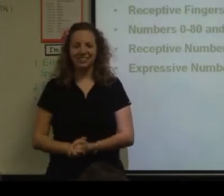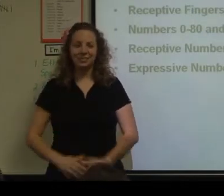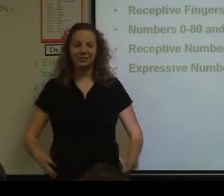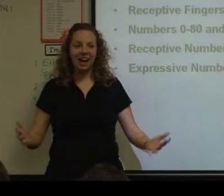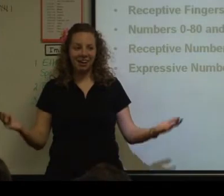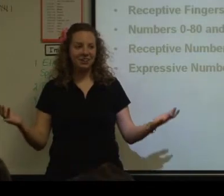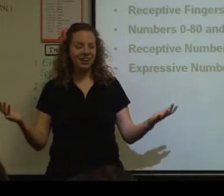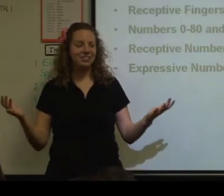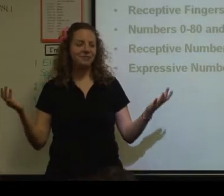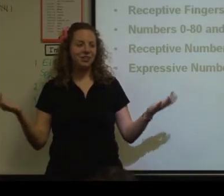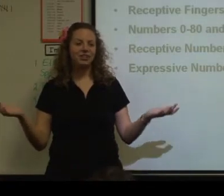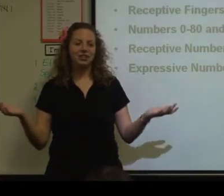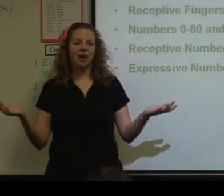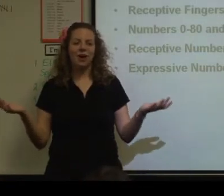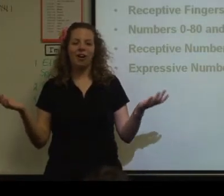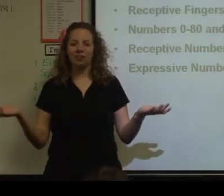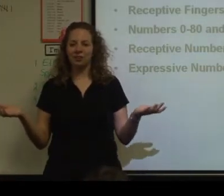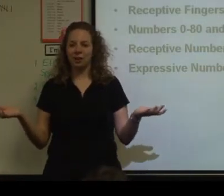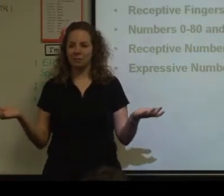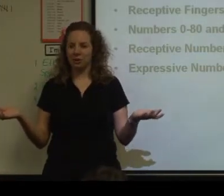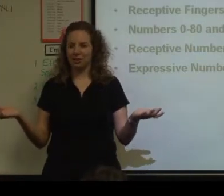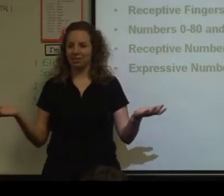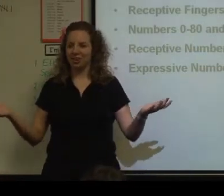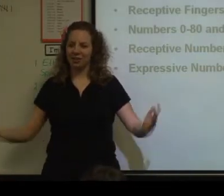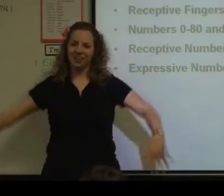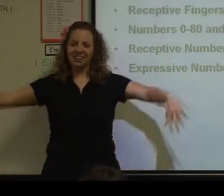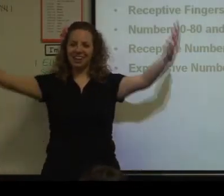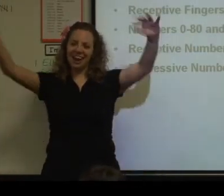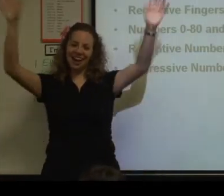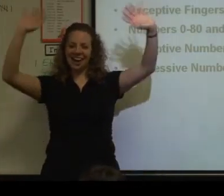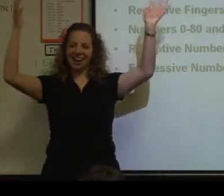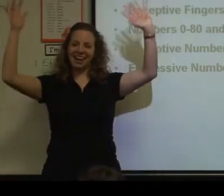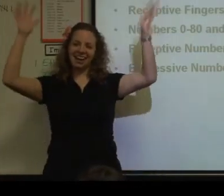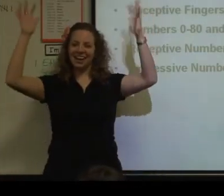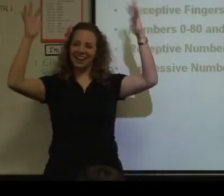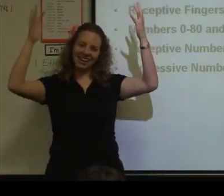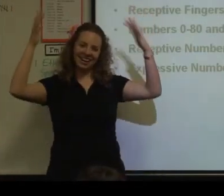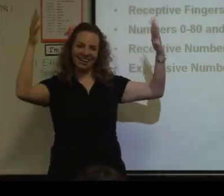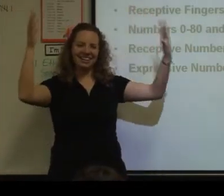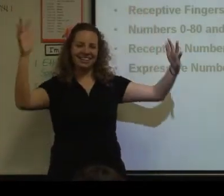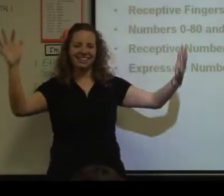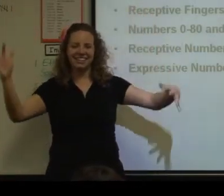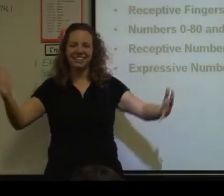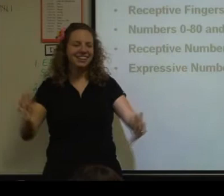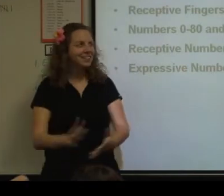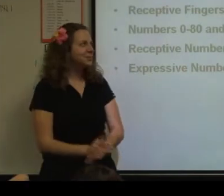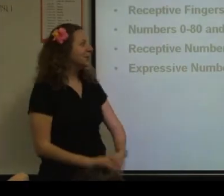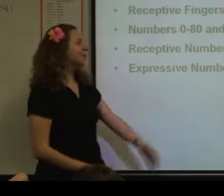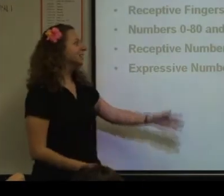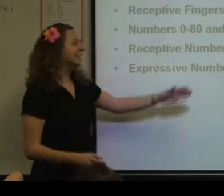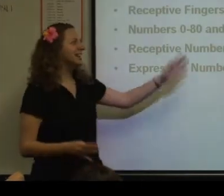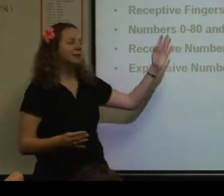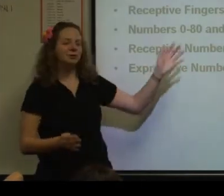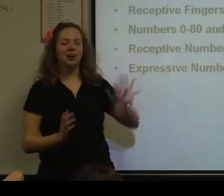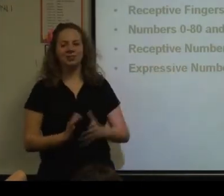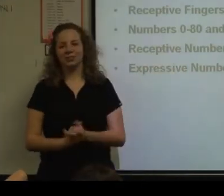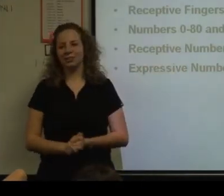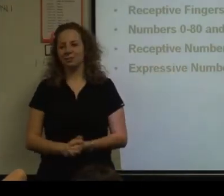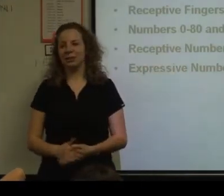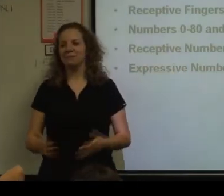So now you guys officially know all of your numbers. So, yay! You are only going to get up to 100 this week,